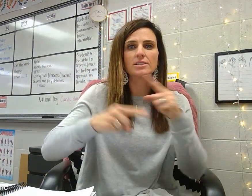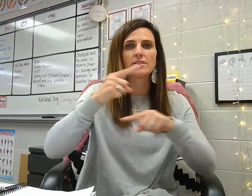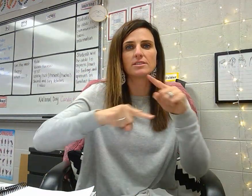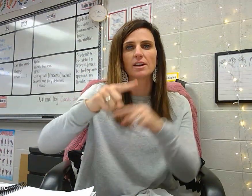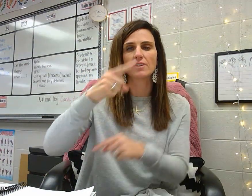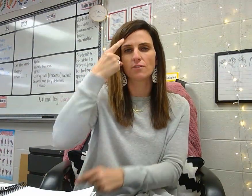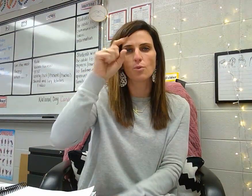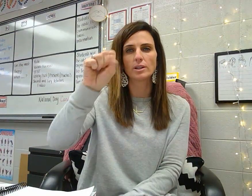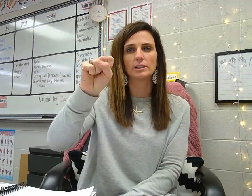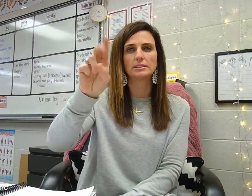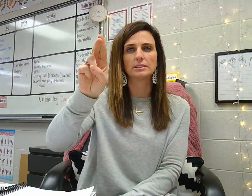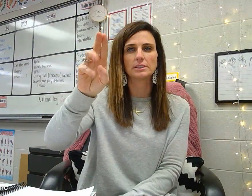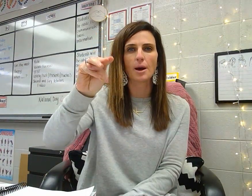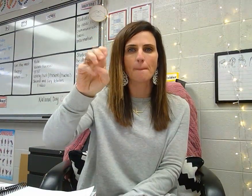the sign for